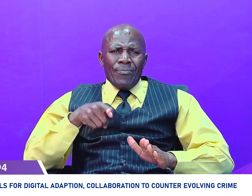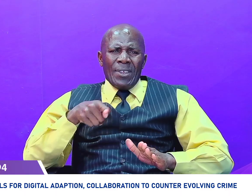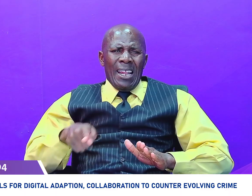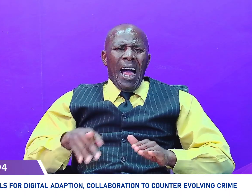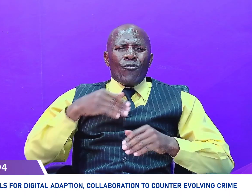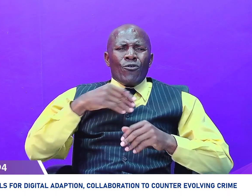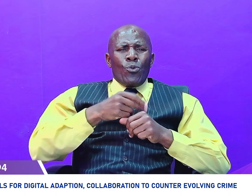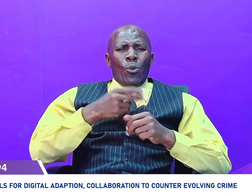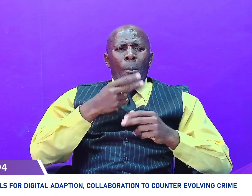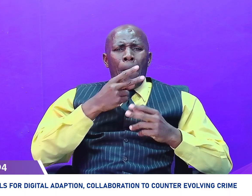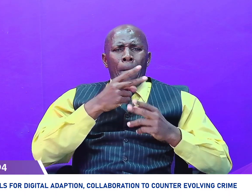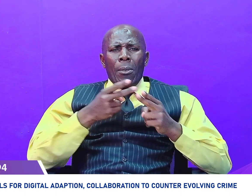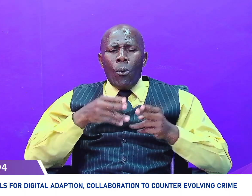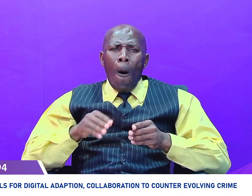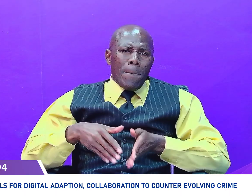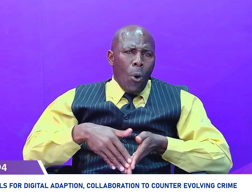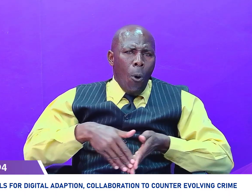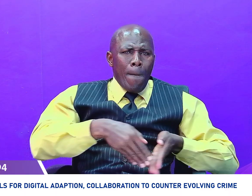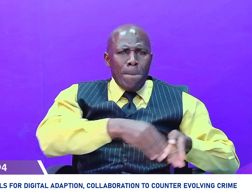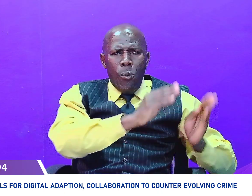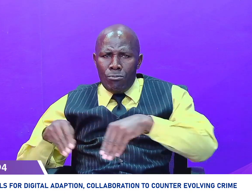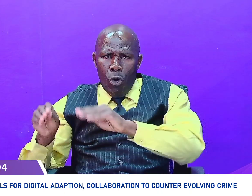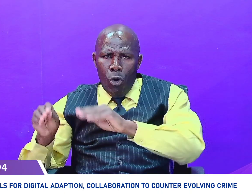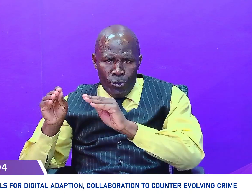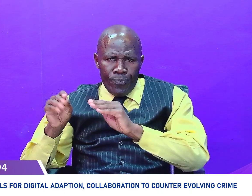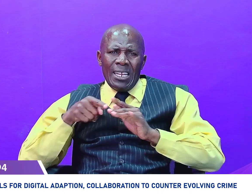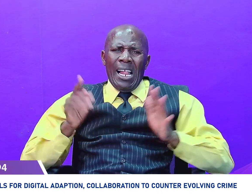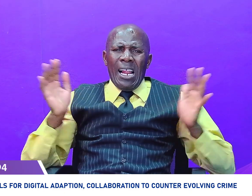law enforcement to be dynamic in their methods.